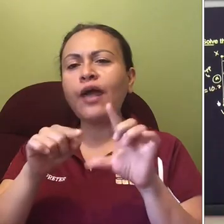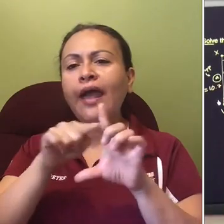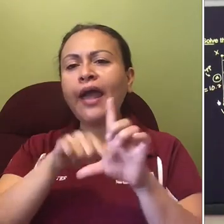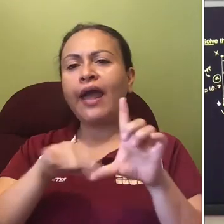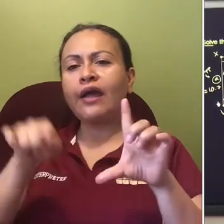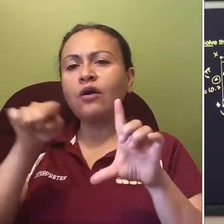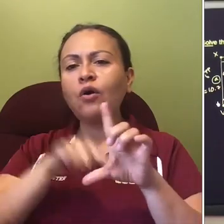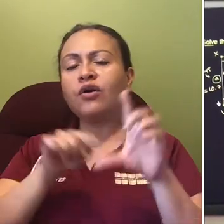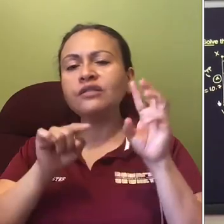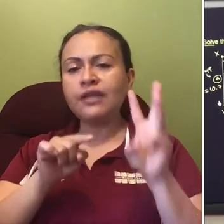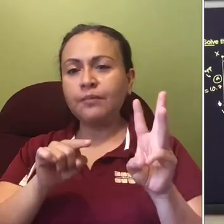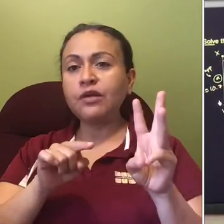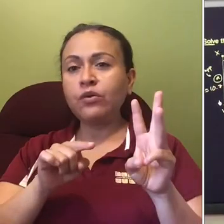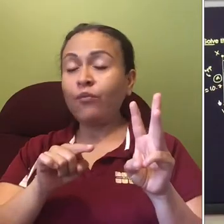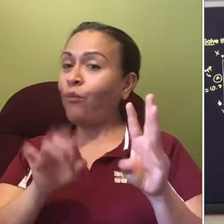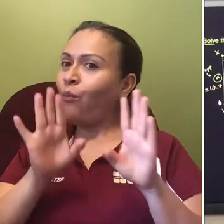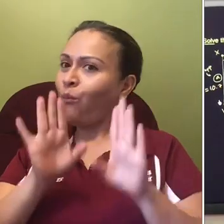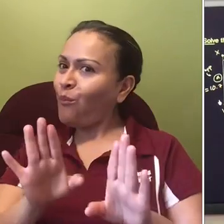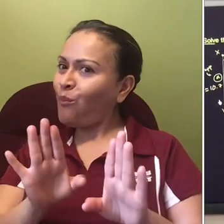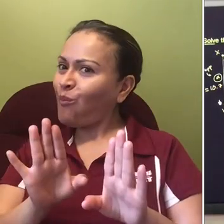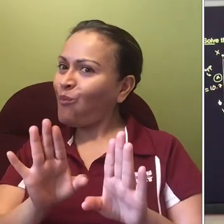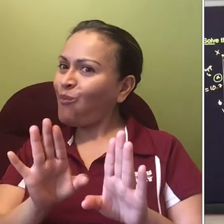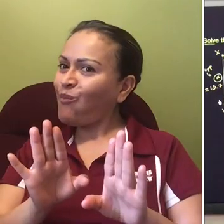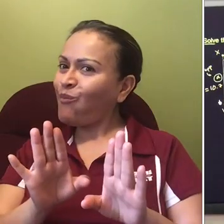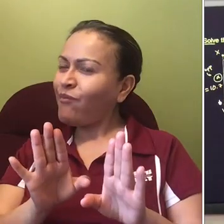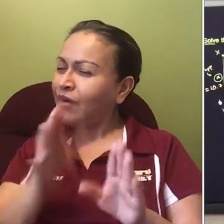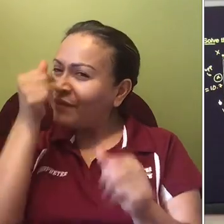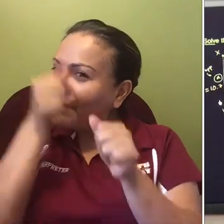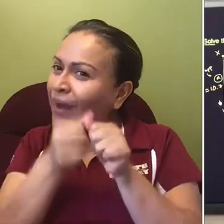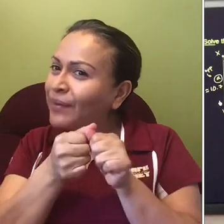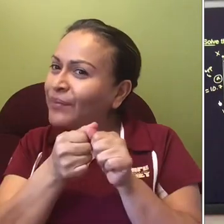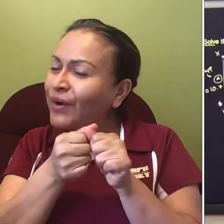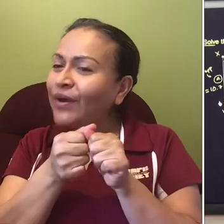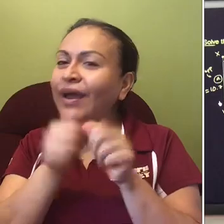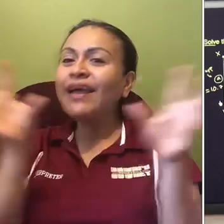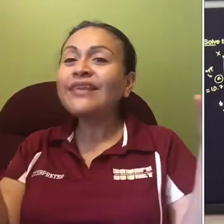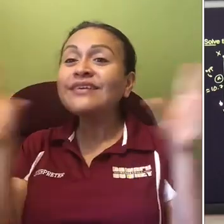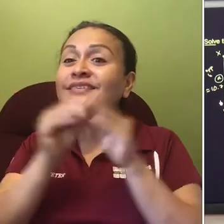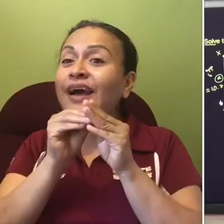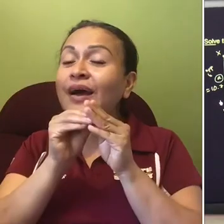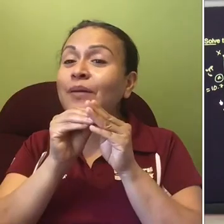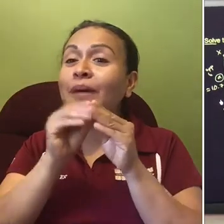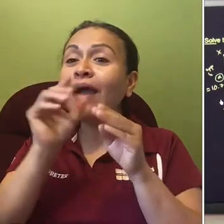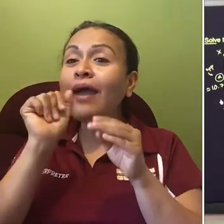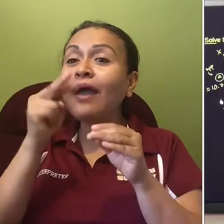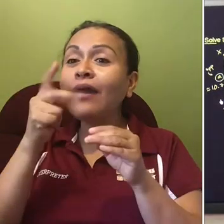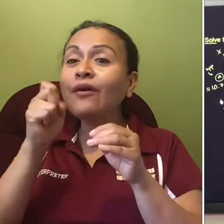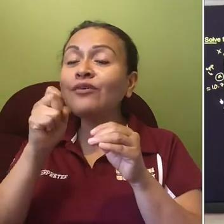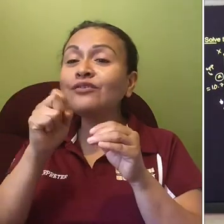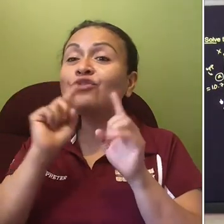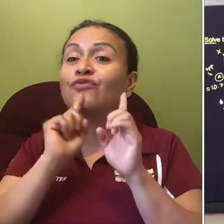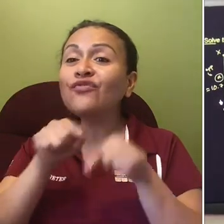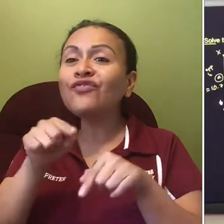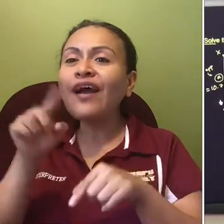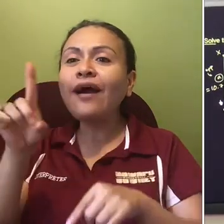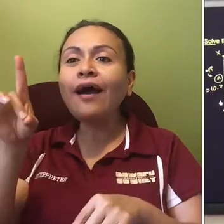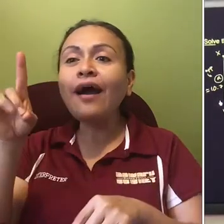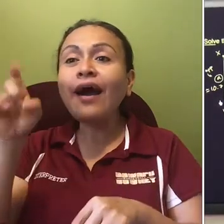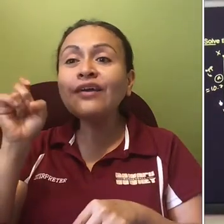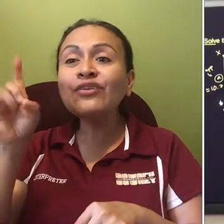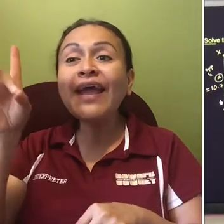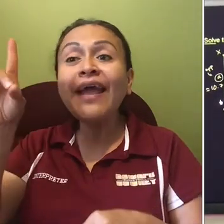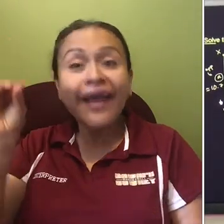is. Well, here we just have to remember that the sum of the angles of a triangle add up to 180